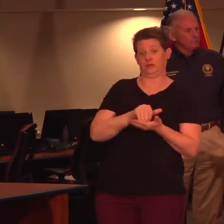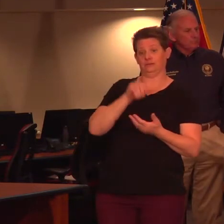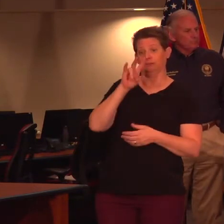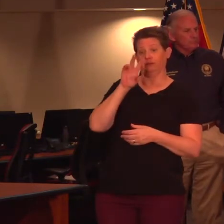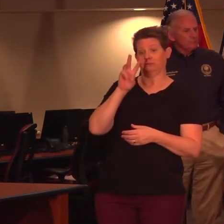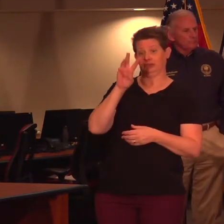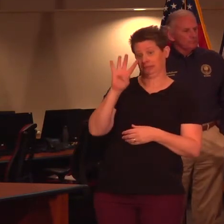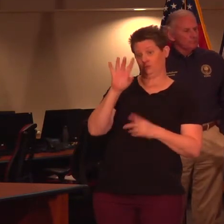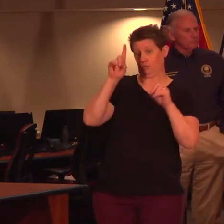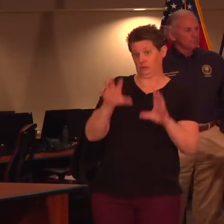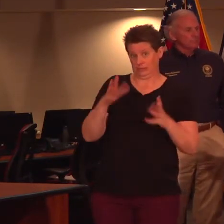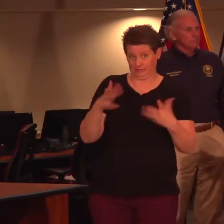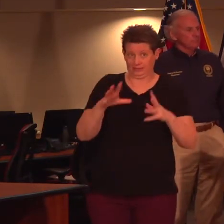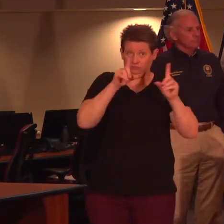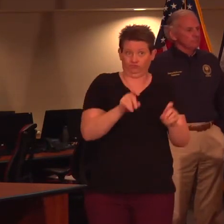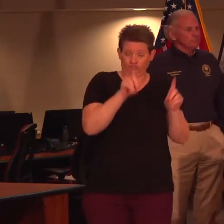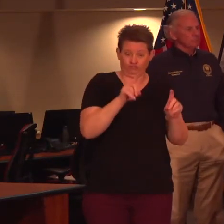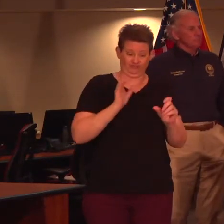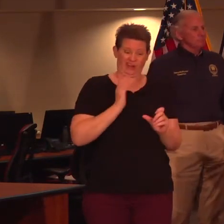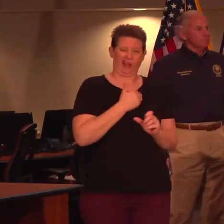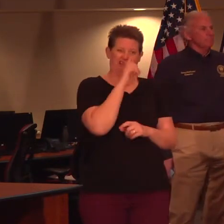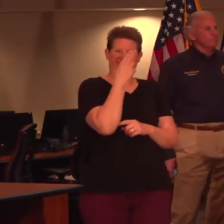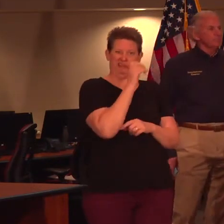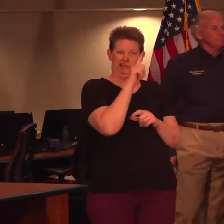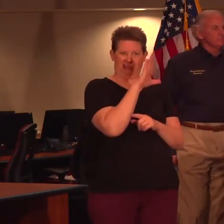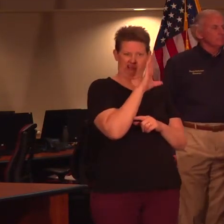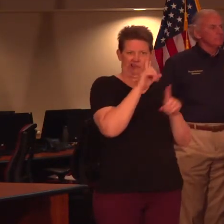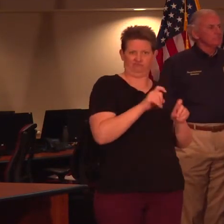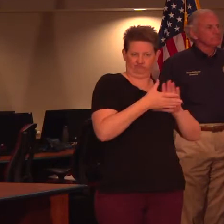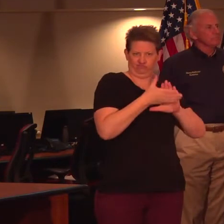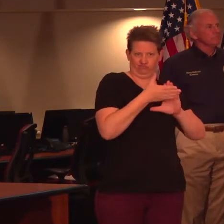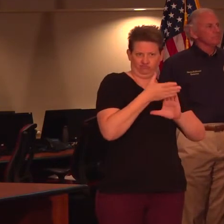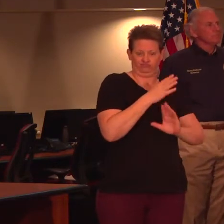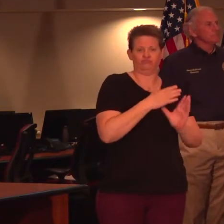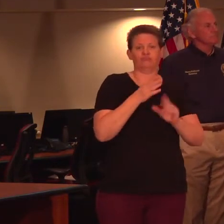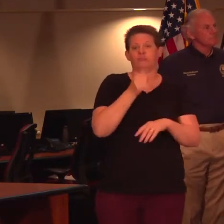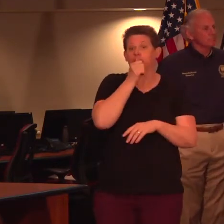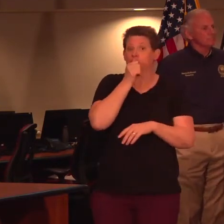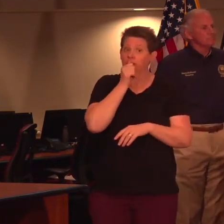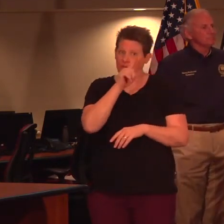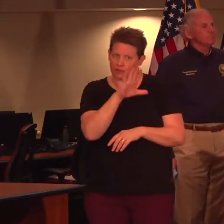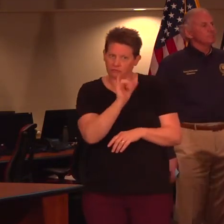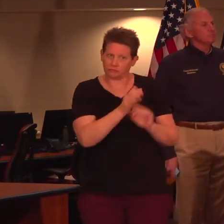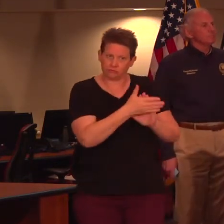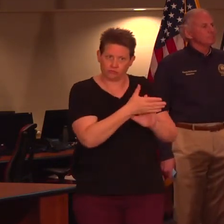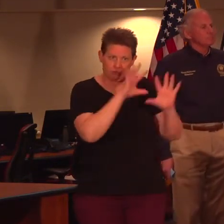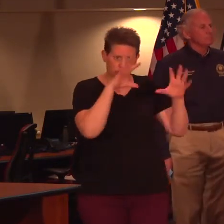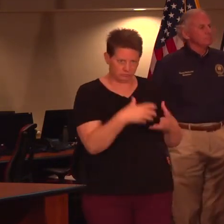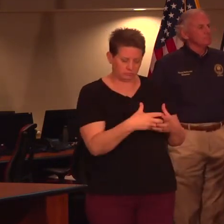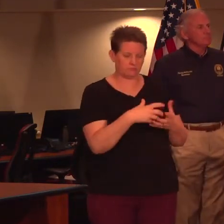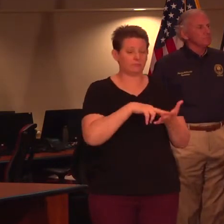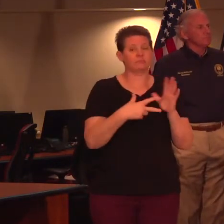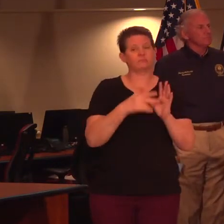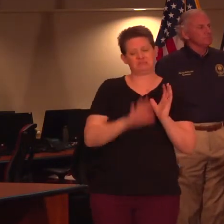32,764 tests have been run by DHEC's Public Health Laboratory and private labs in our state. This means that